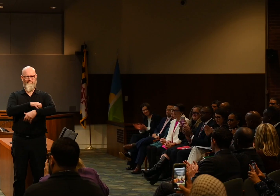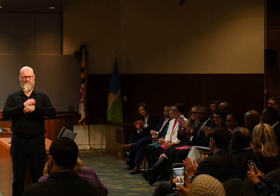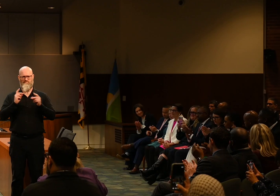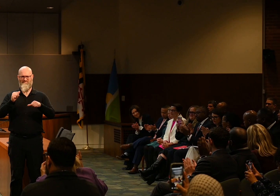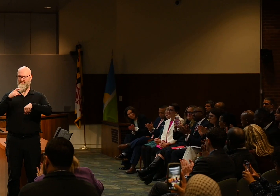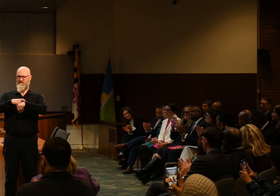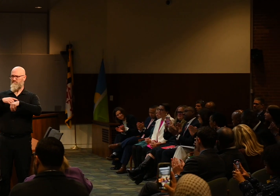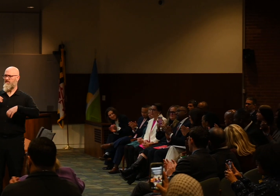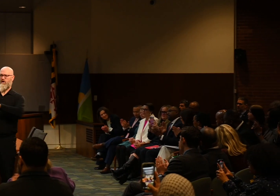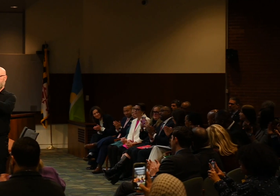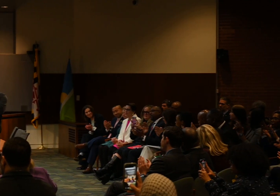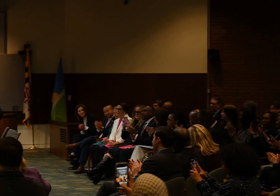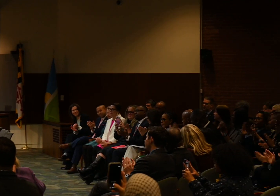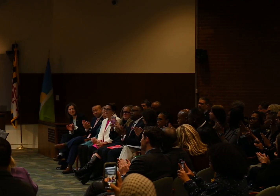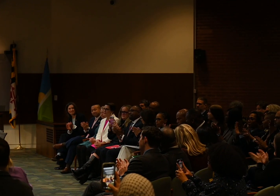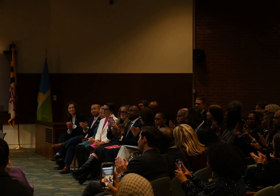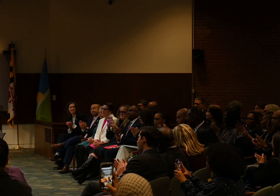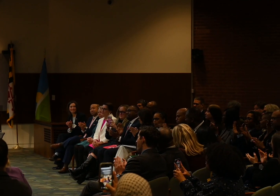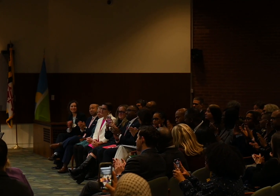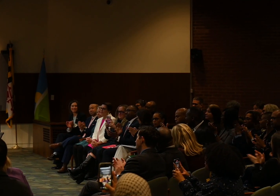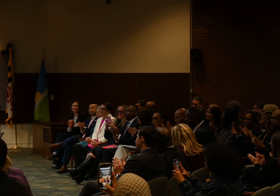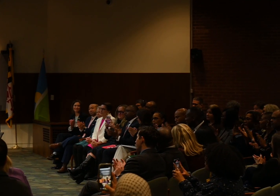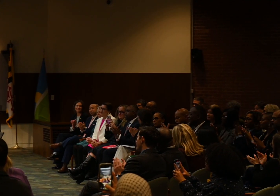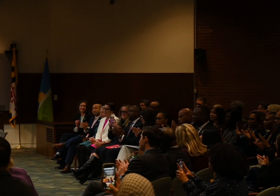of applause.